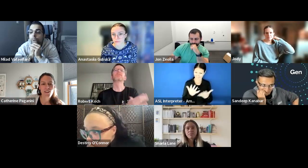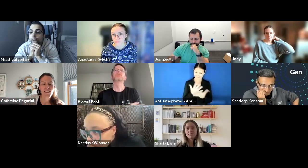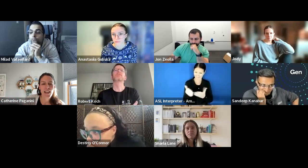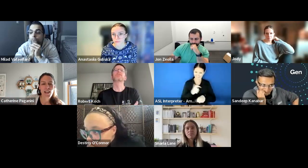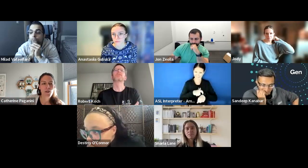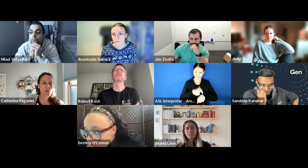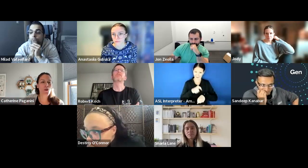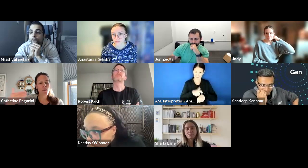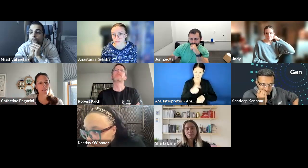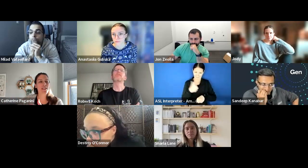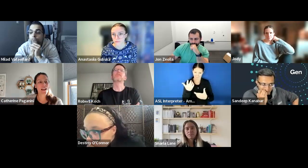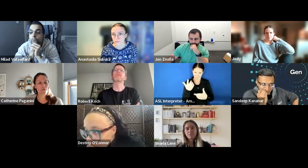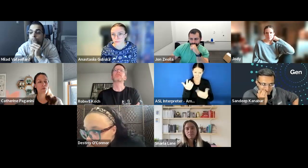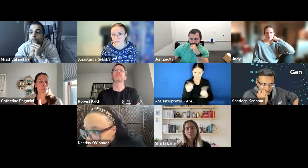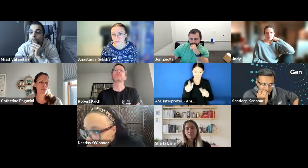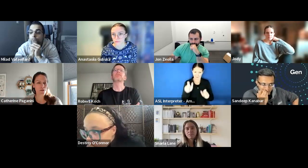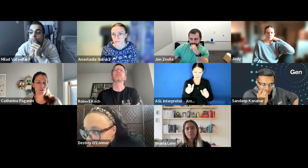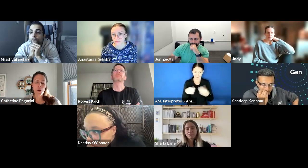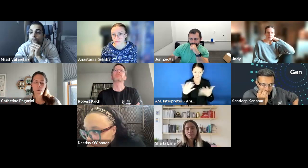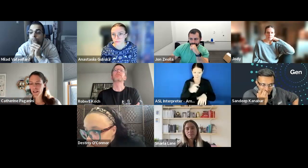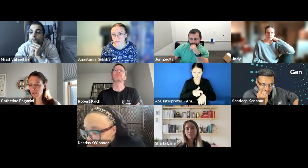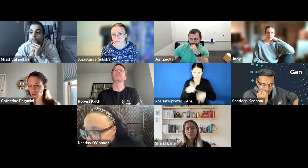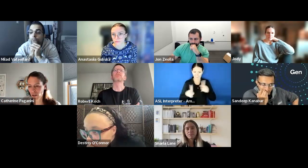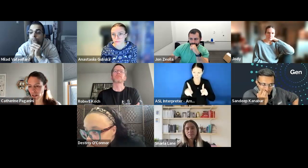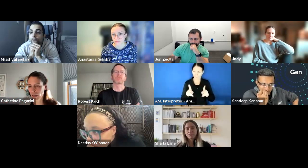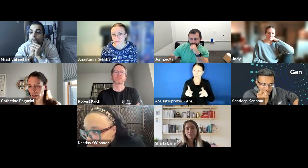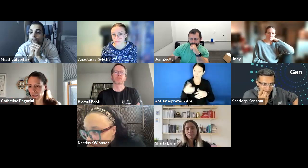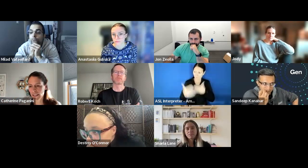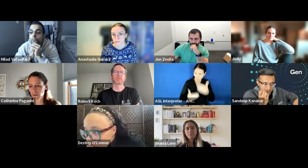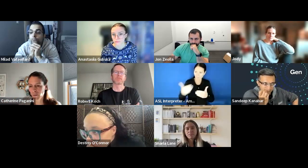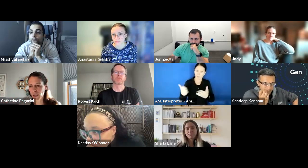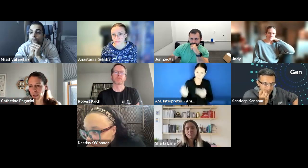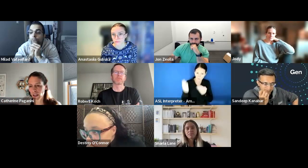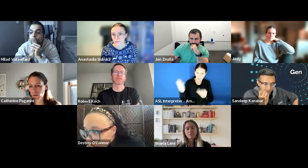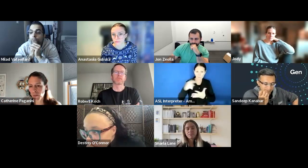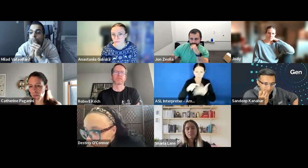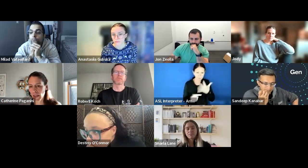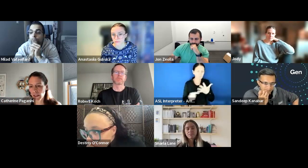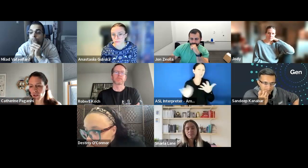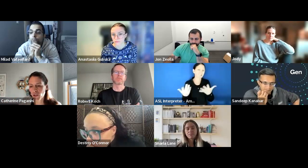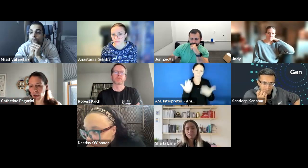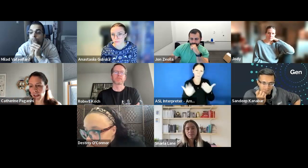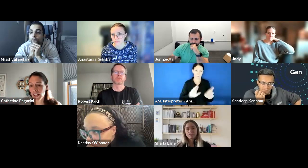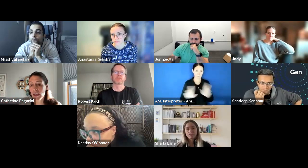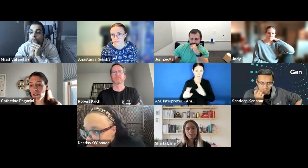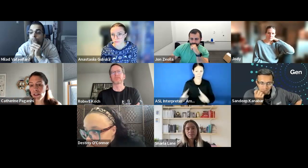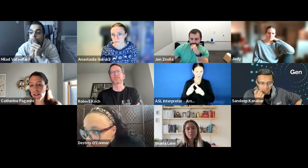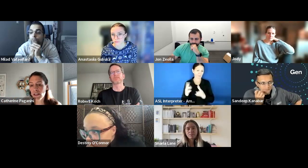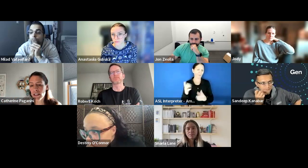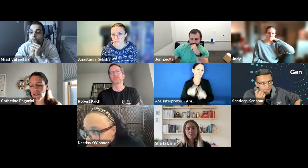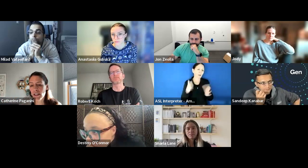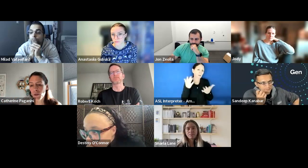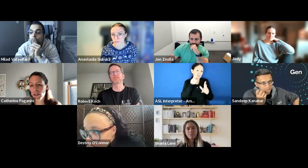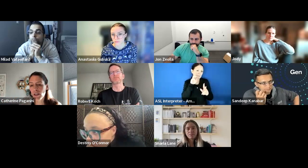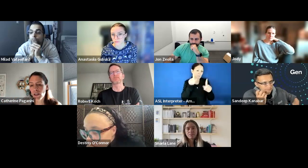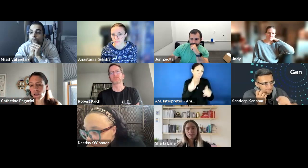get it on time because we also need time for people to nominate and so on. But we may try. And the other thing,